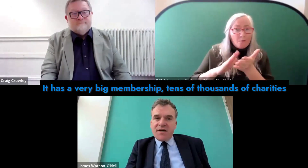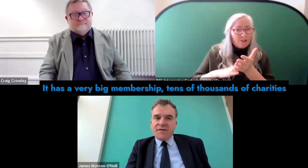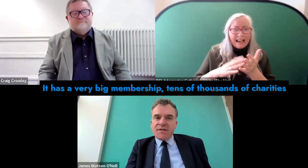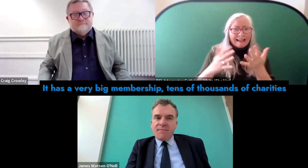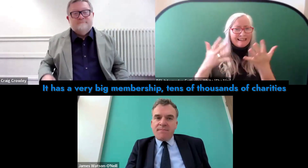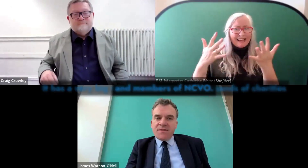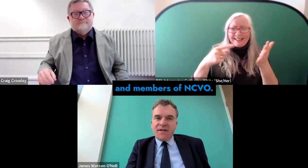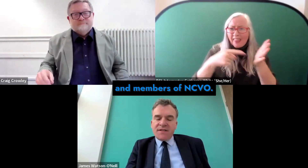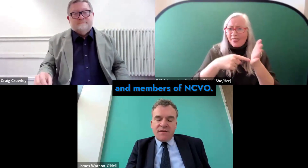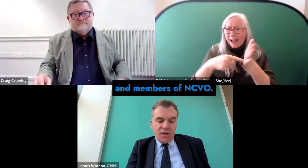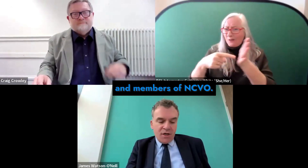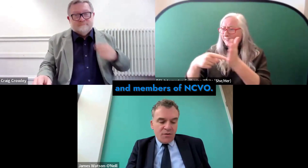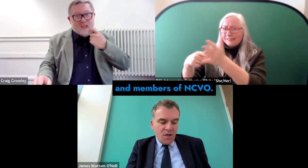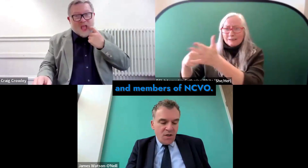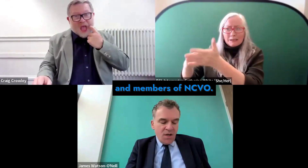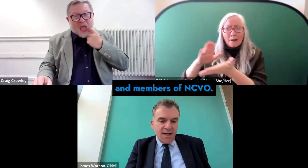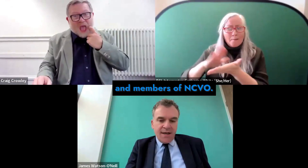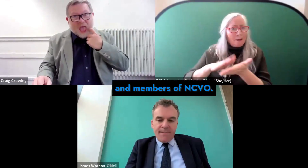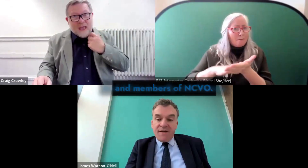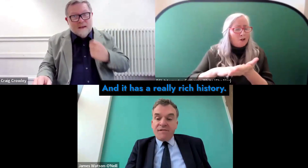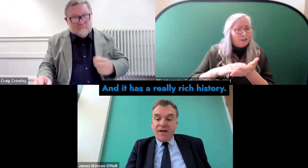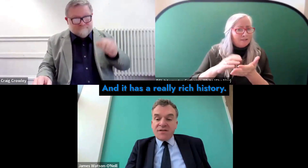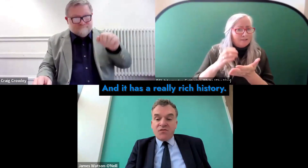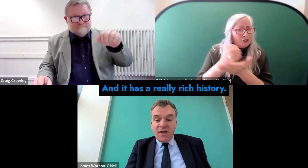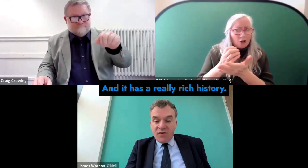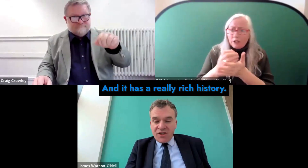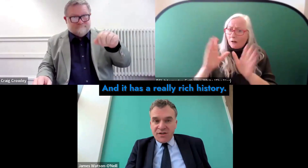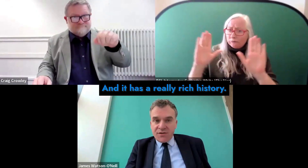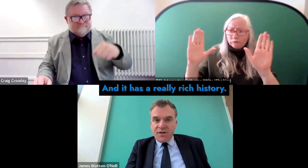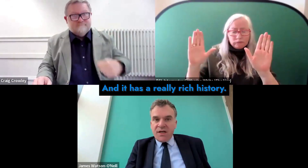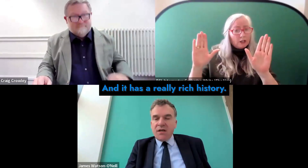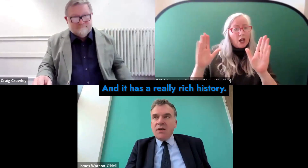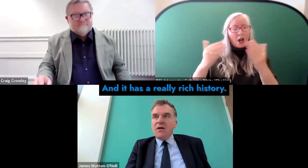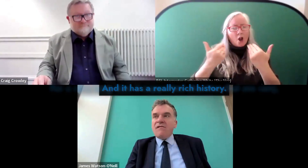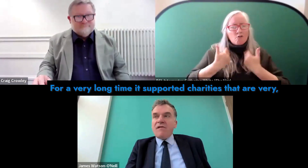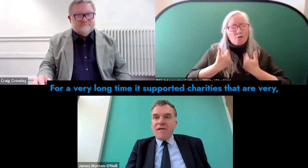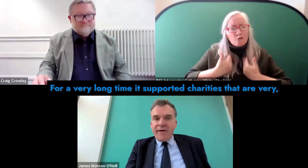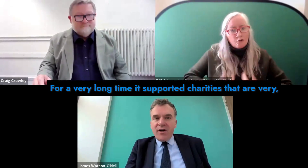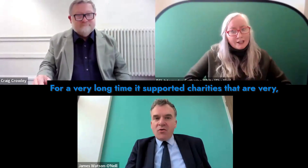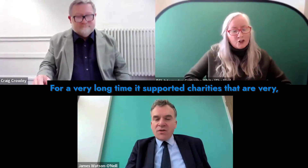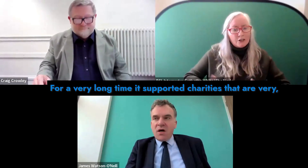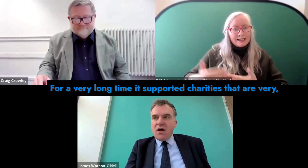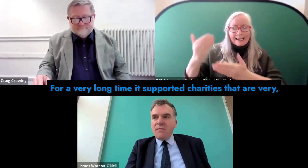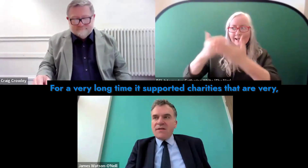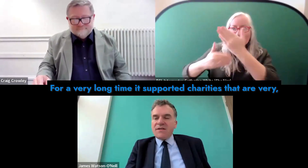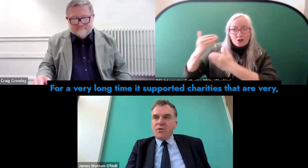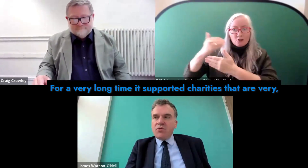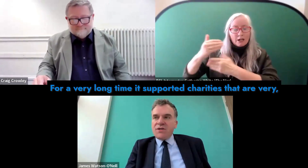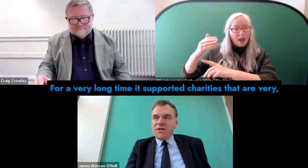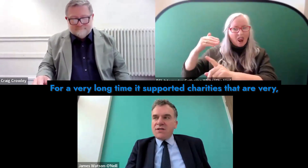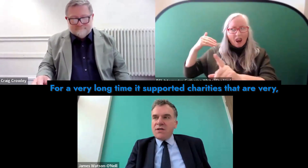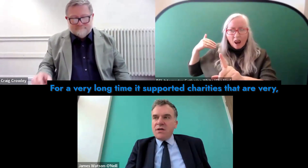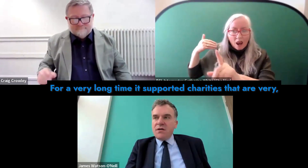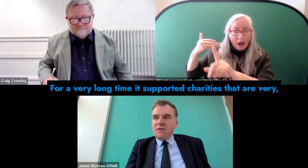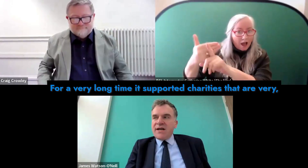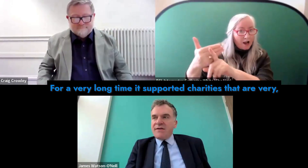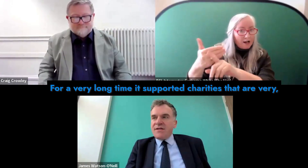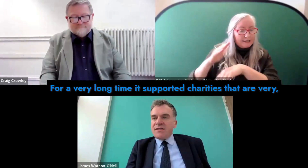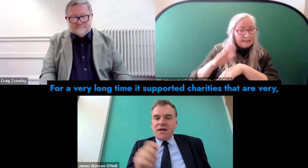of thousands of charities are members of NCVO. And it has a really rich history. For a very long time, it's